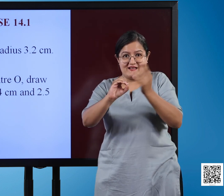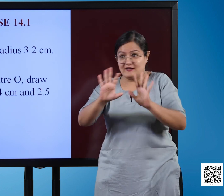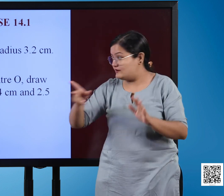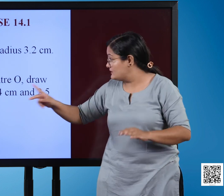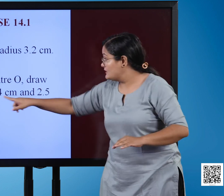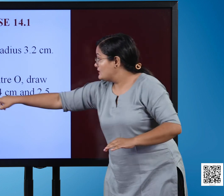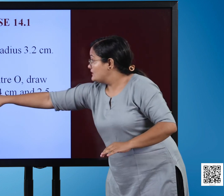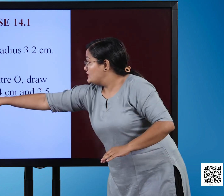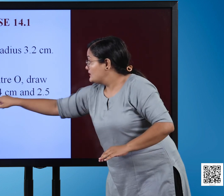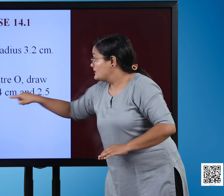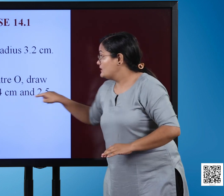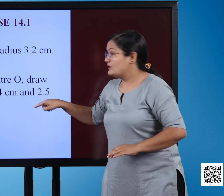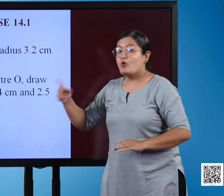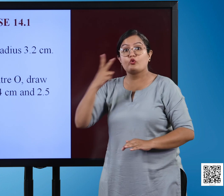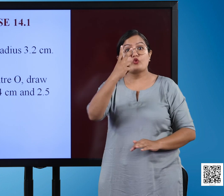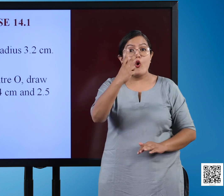and 2.5 centimeters.